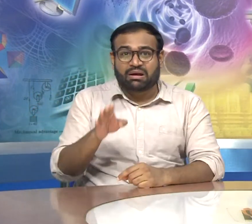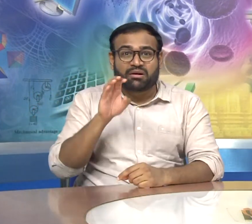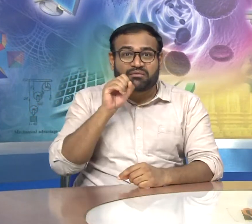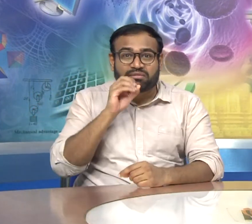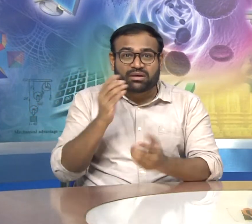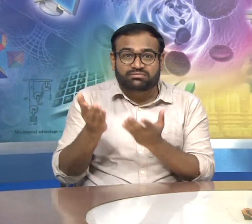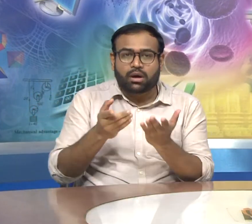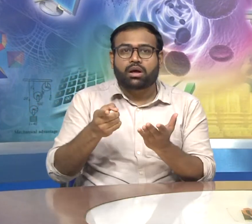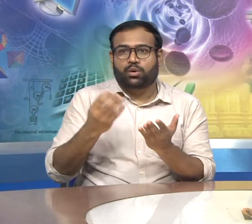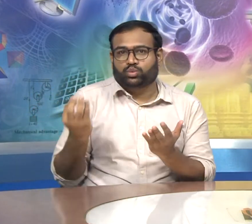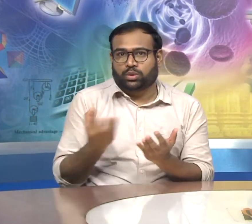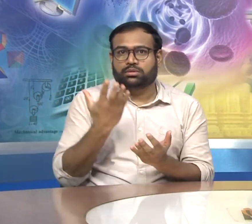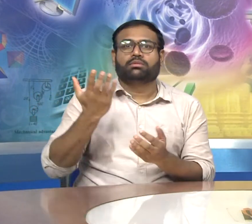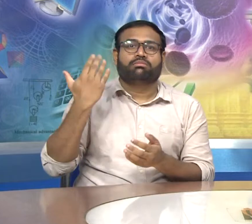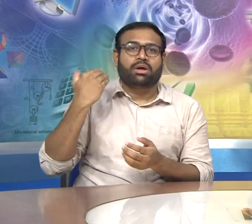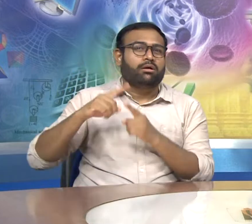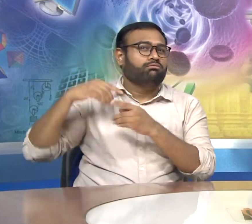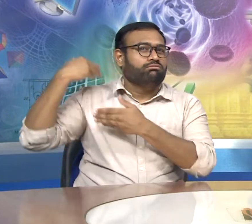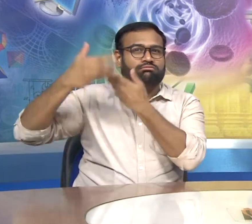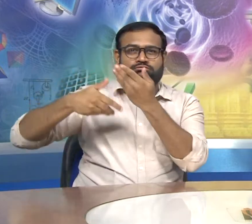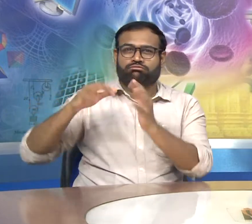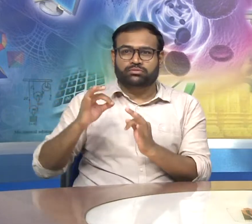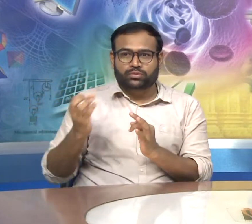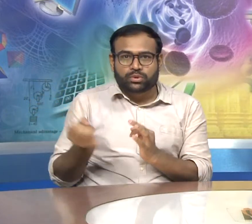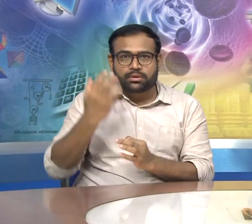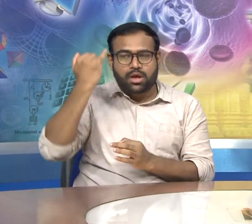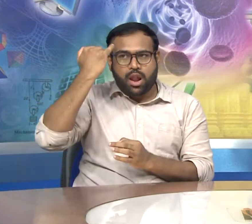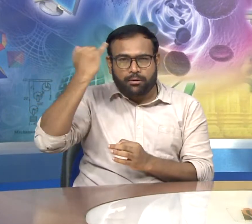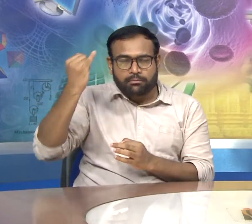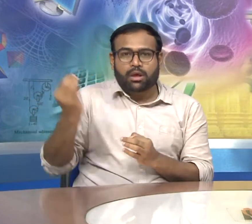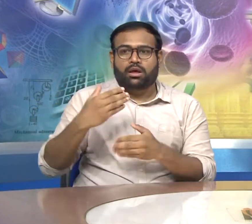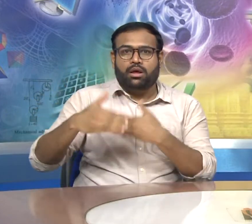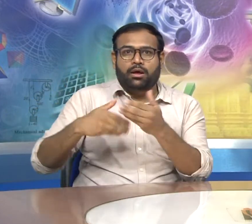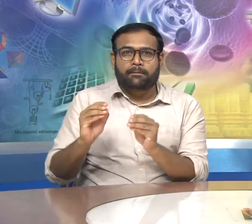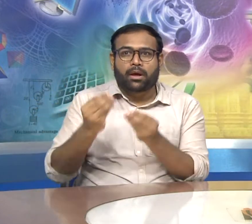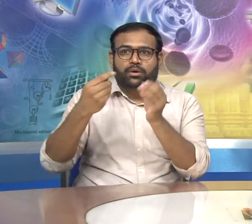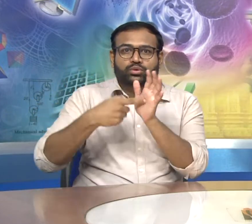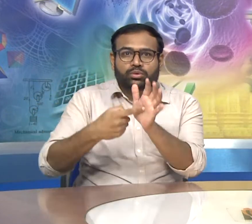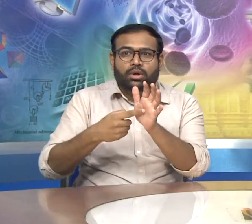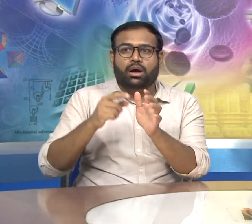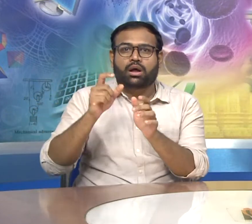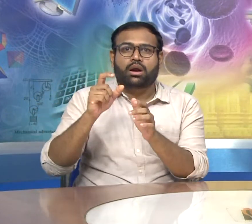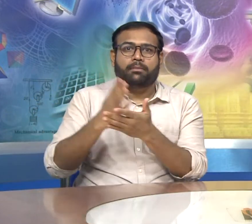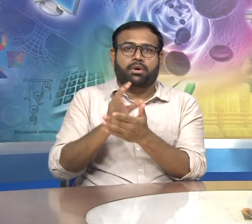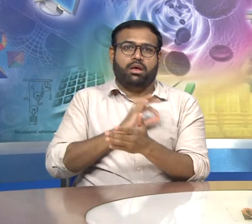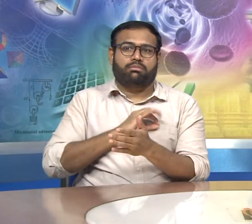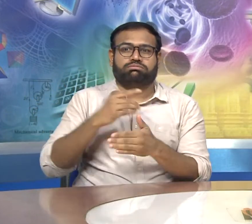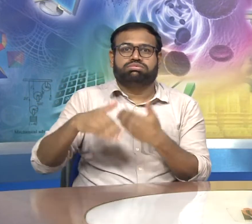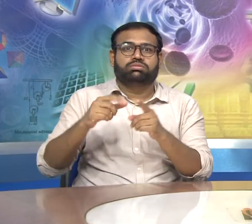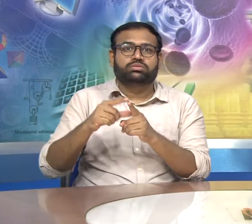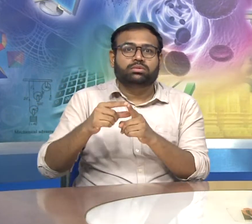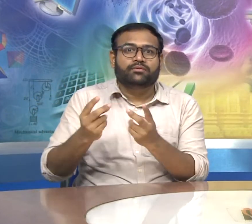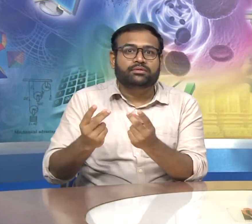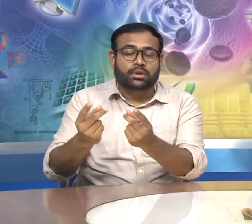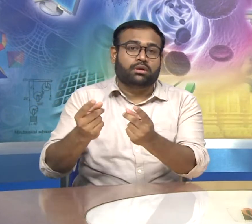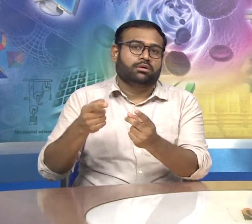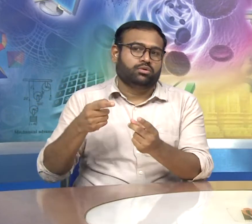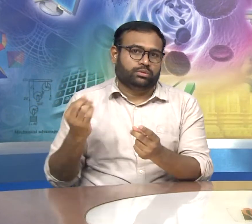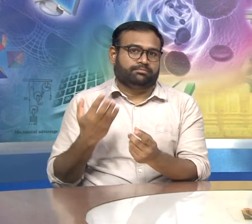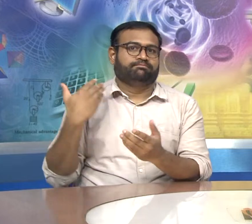and information service and non-traditional service, new ideas, concepts and books, etc.